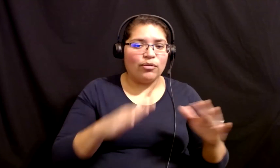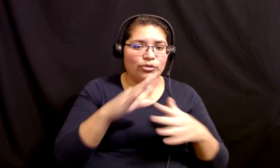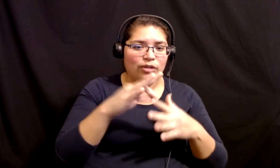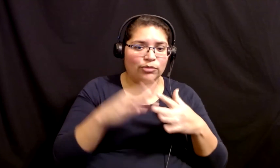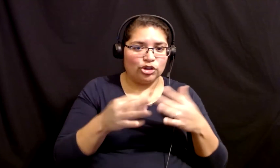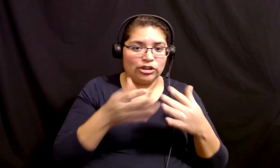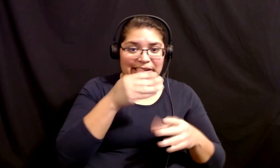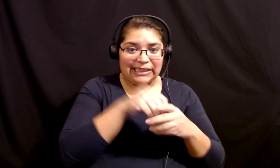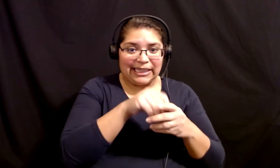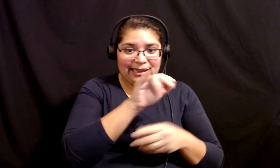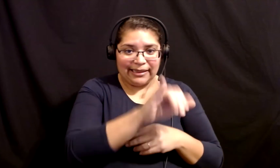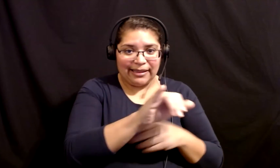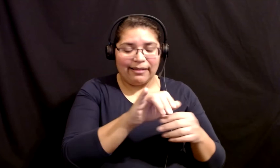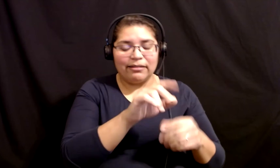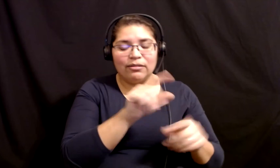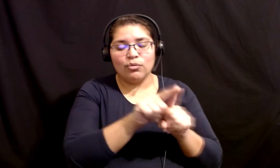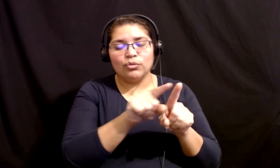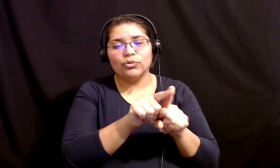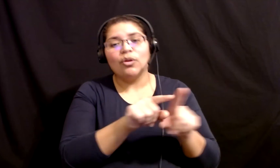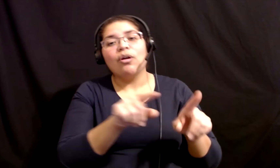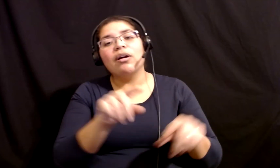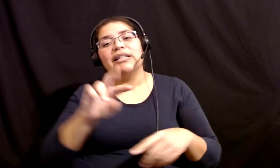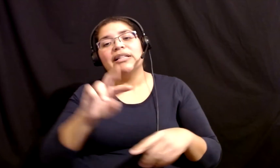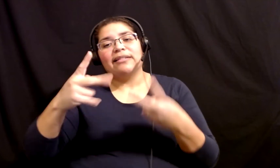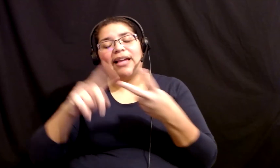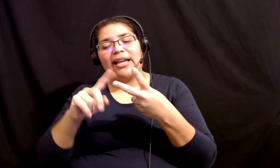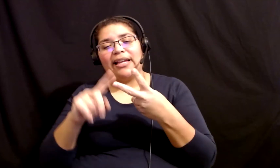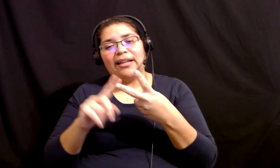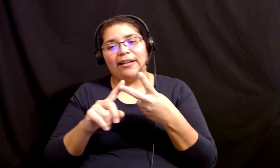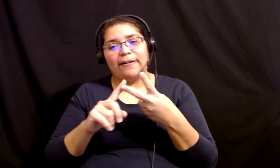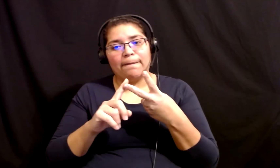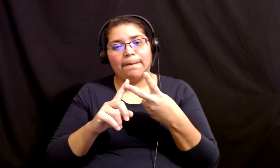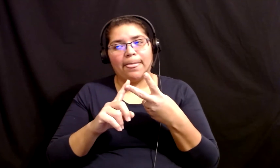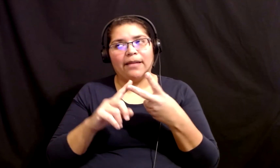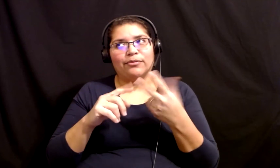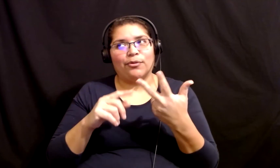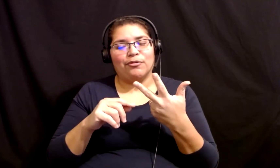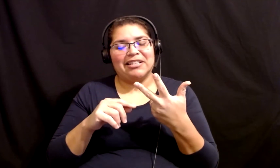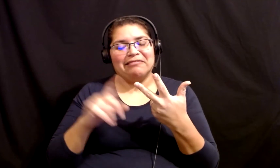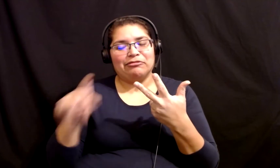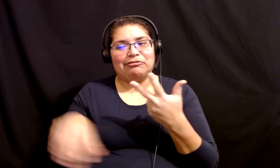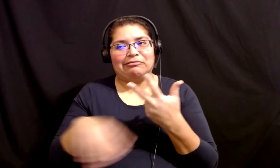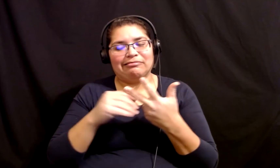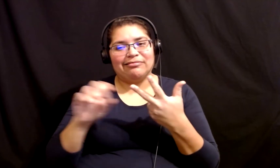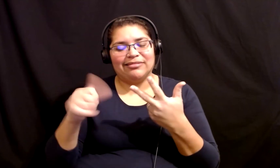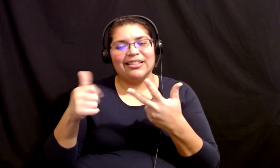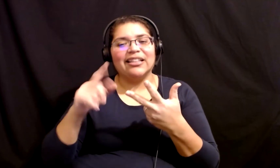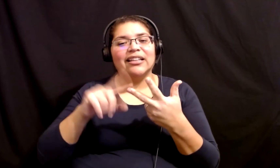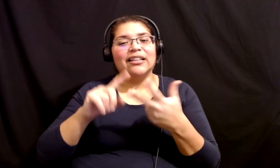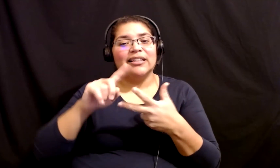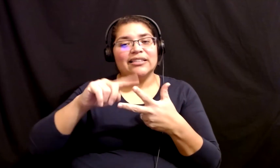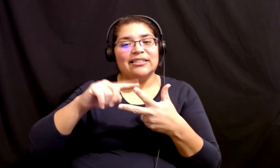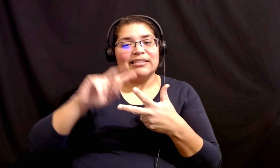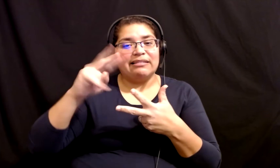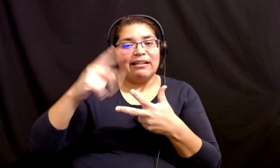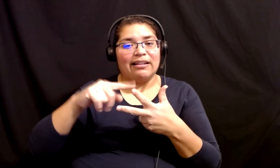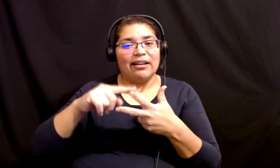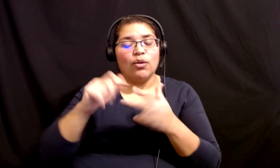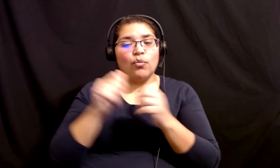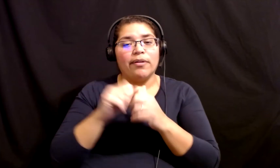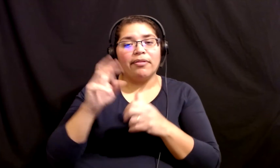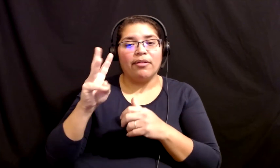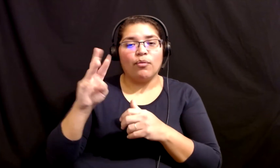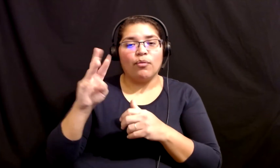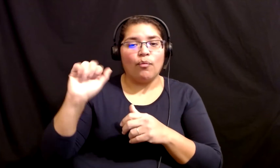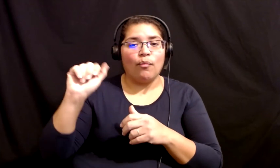there. And the second one is, well, three. The second one is that with the wraparound